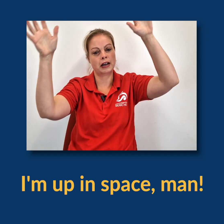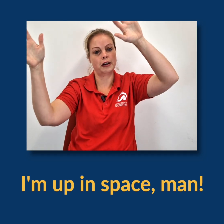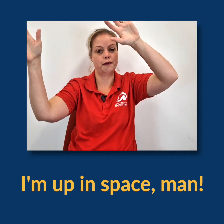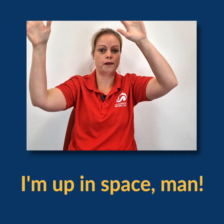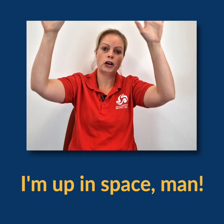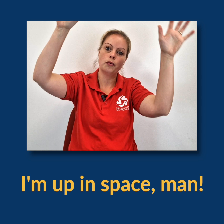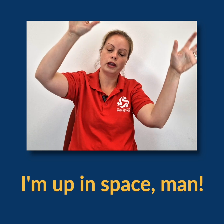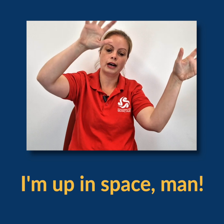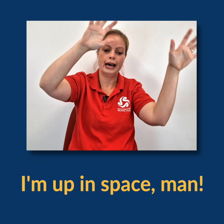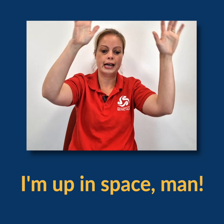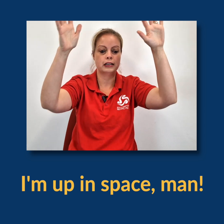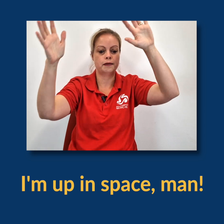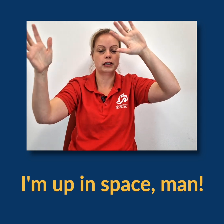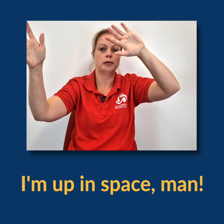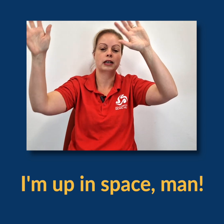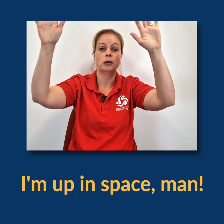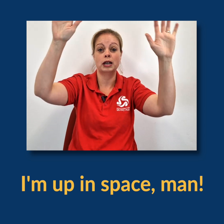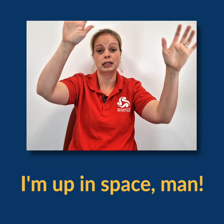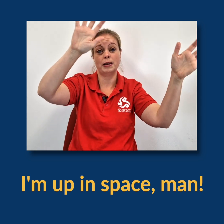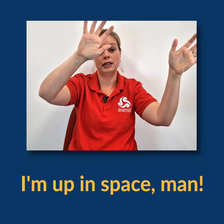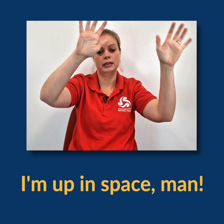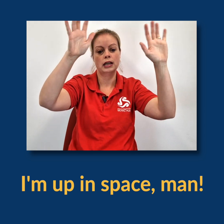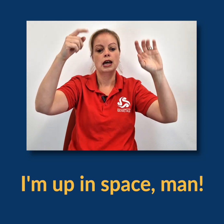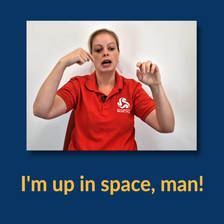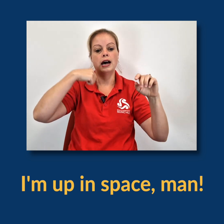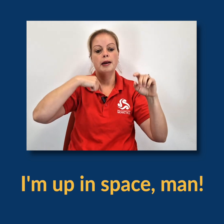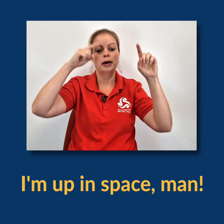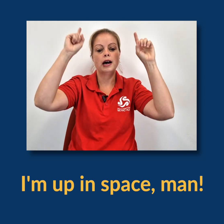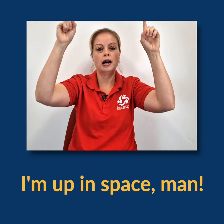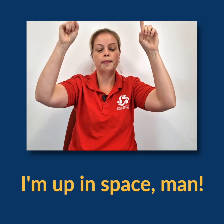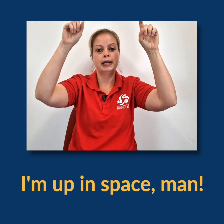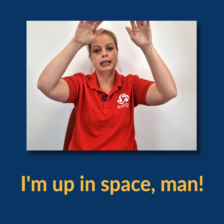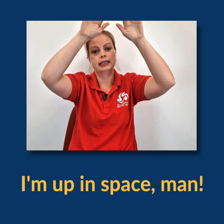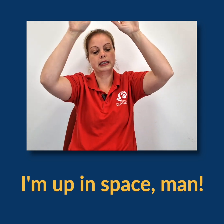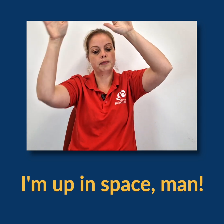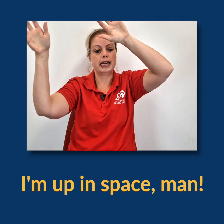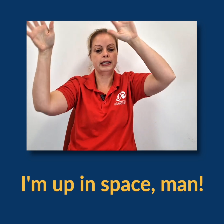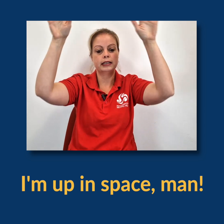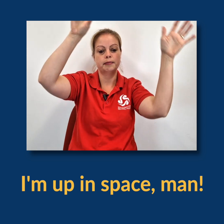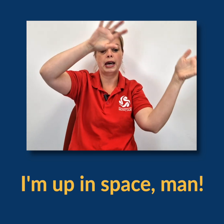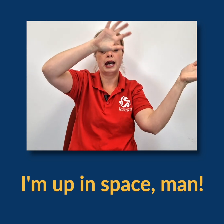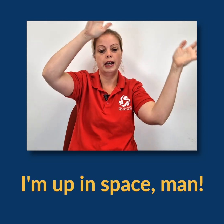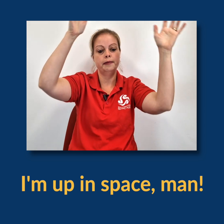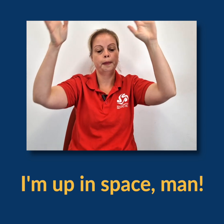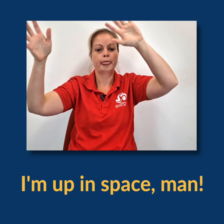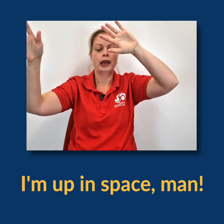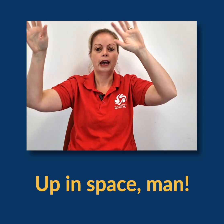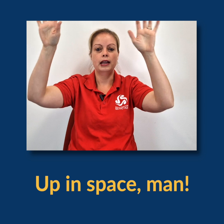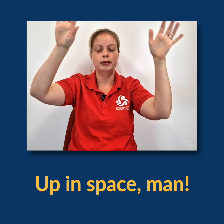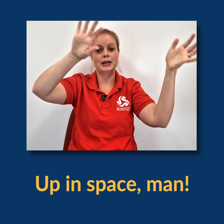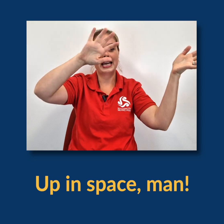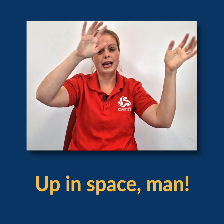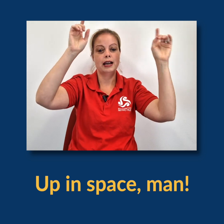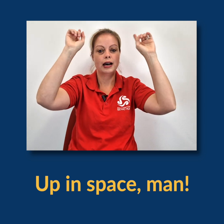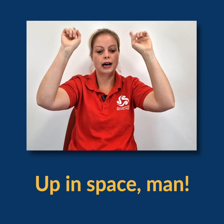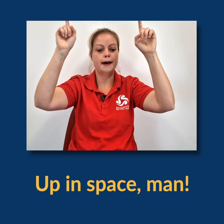and float with our hands every time we say the word space. I'm up in space, man. And then we do it again, up